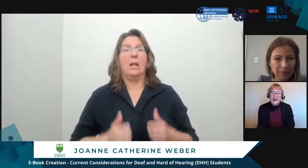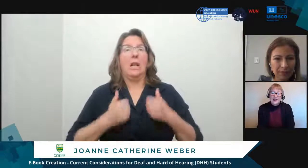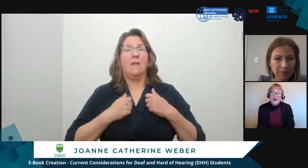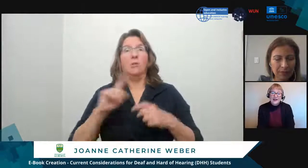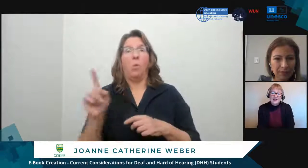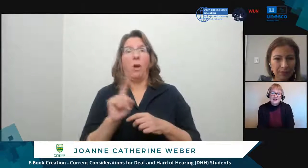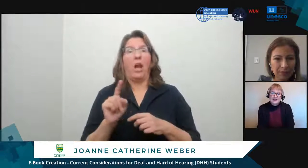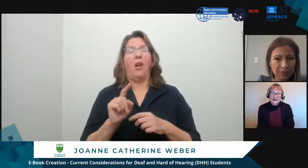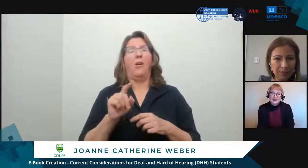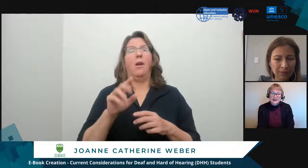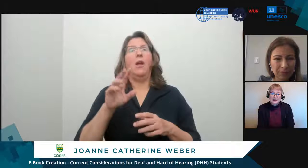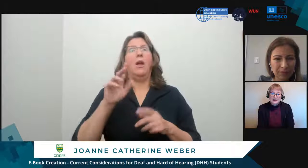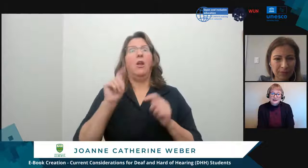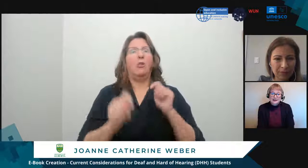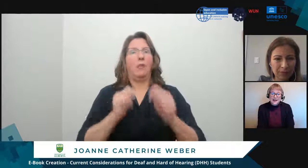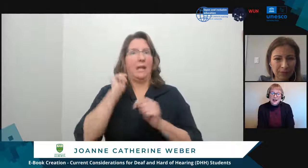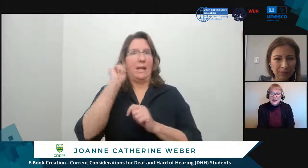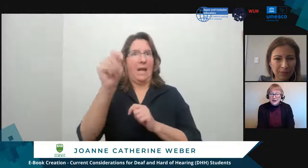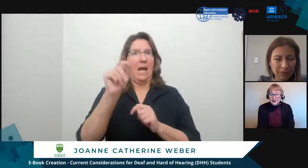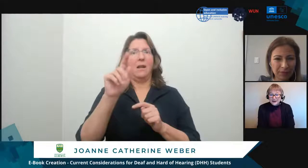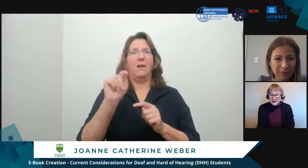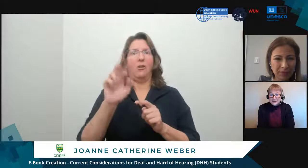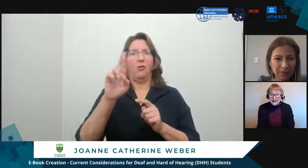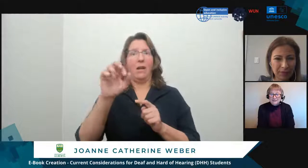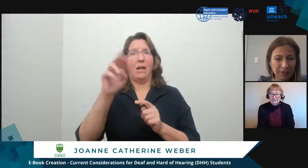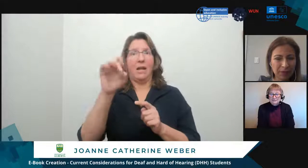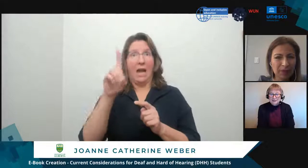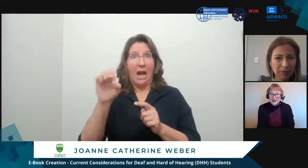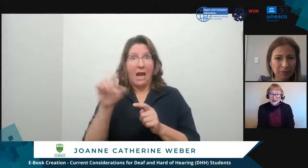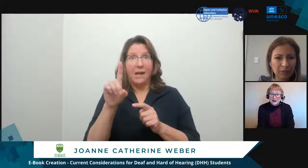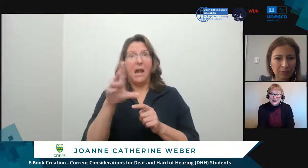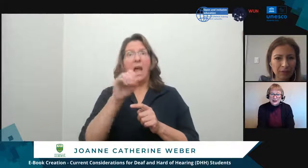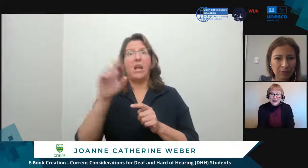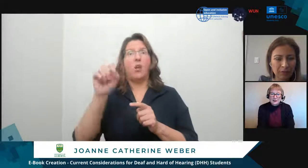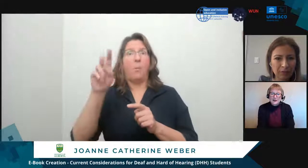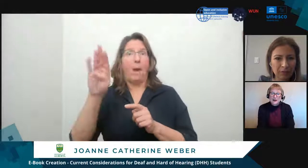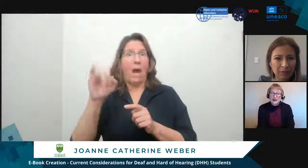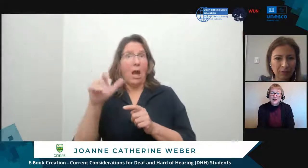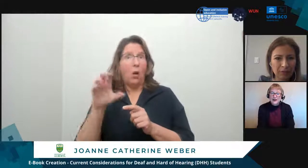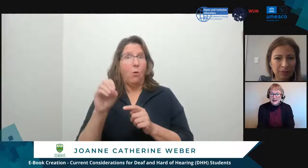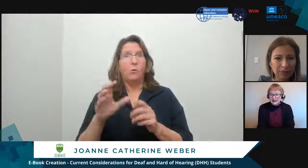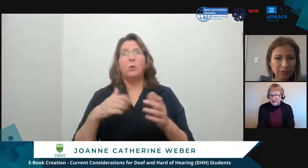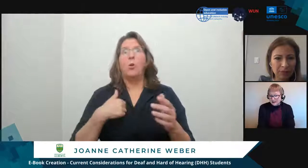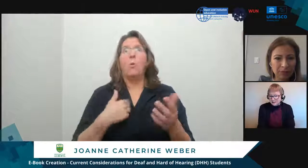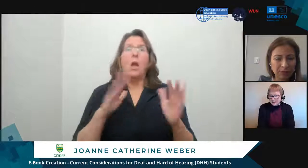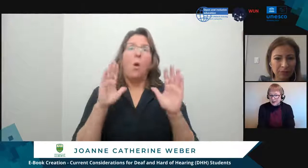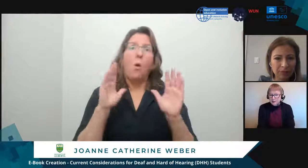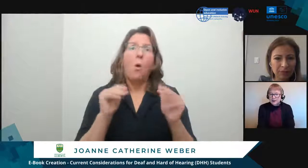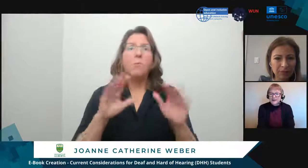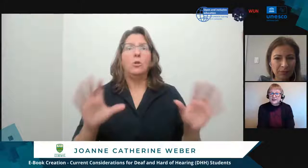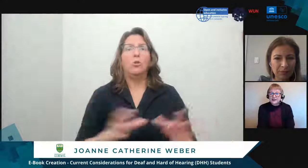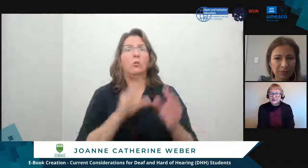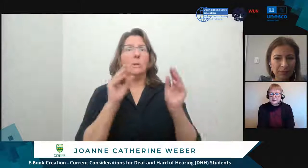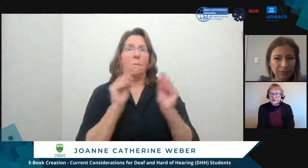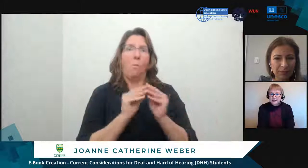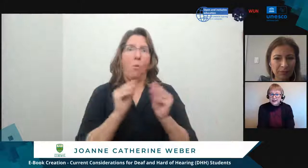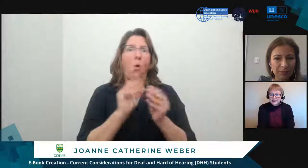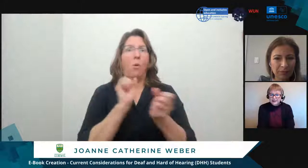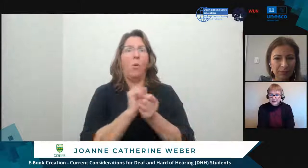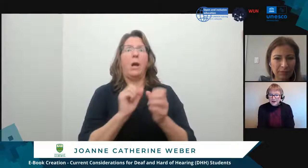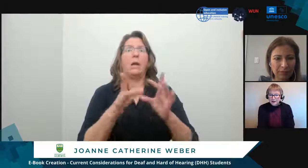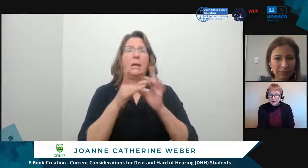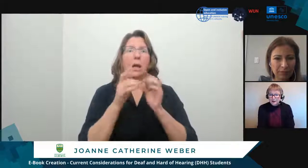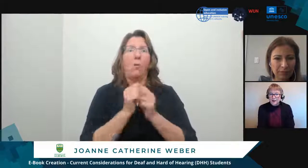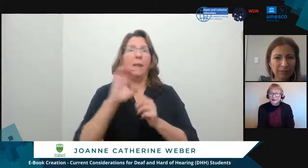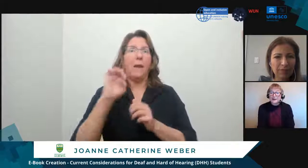project. And another a collaborator I've been working with is from